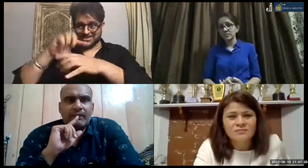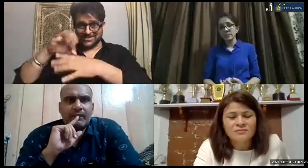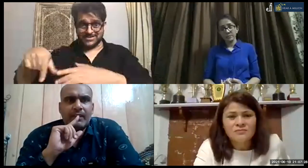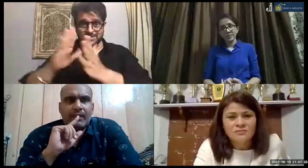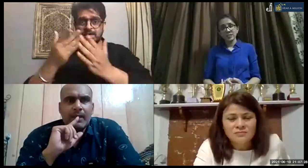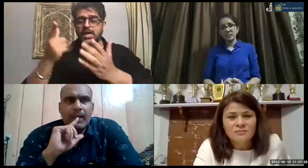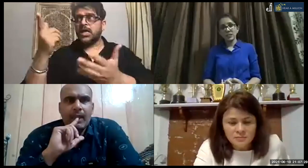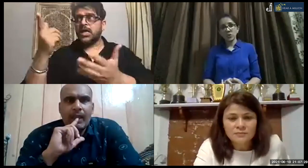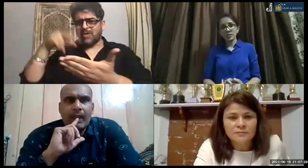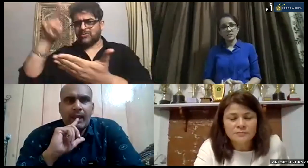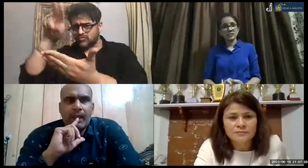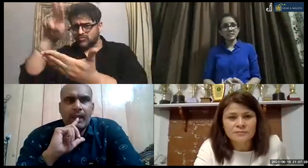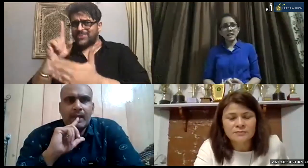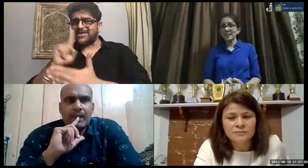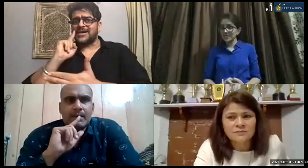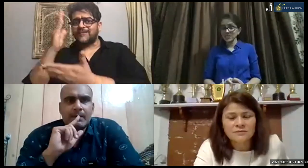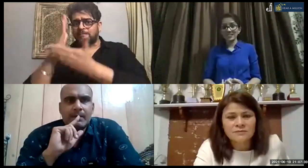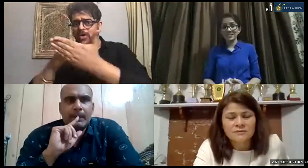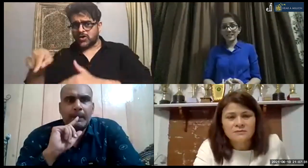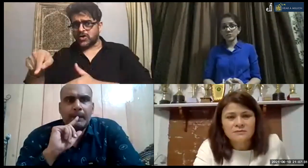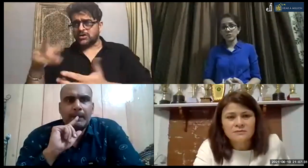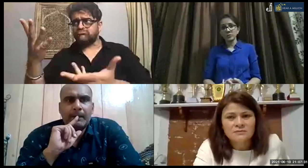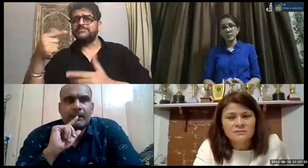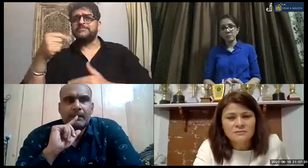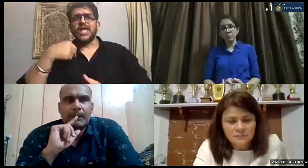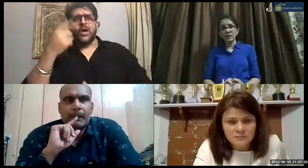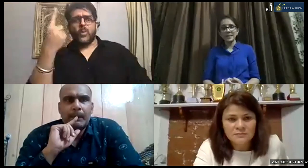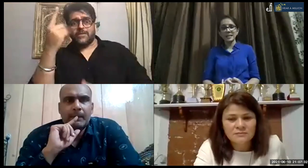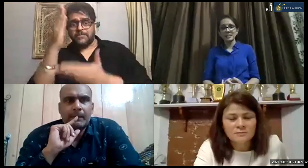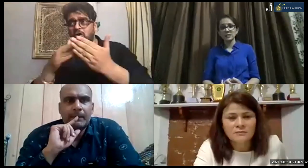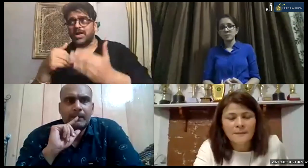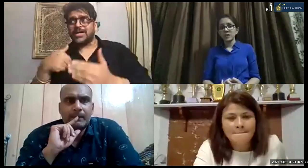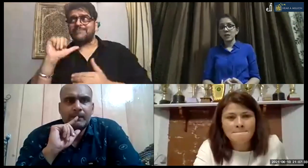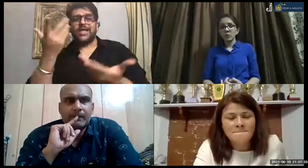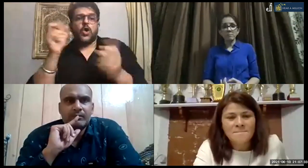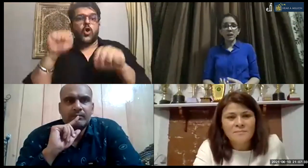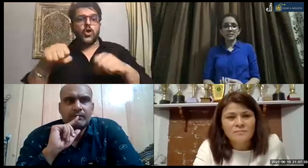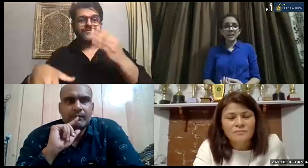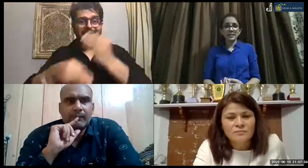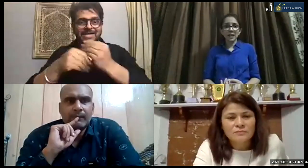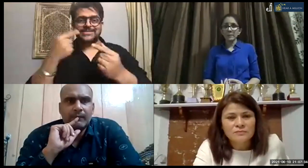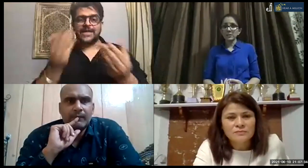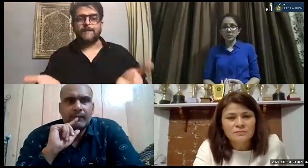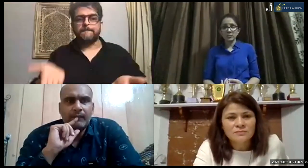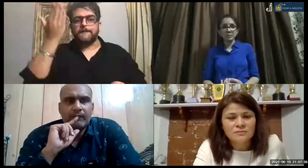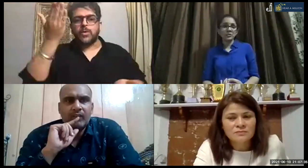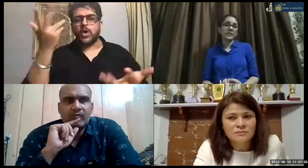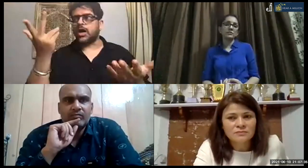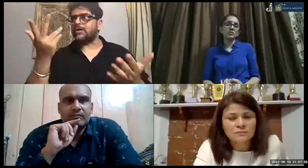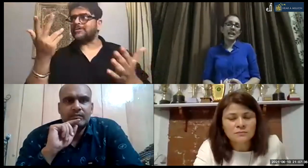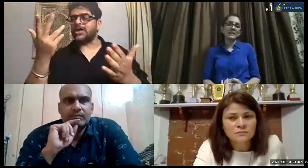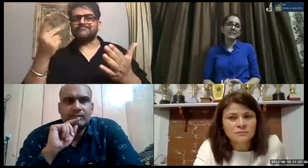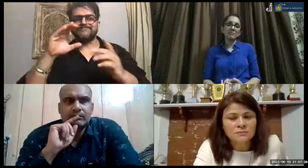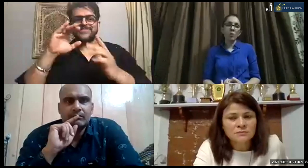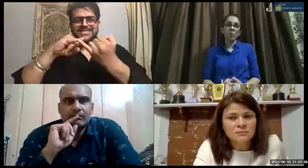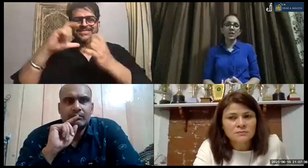e-content. The e-content is, I did read that, the deaf part, and one part, I mean, it could have, they could have